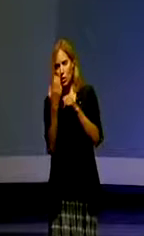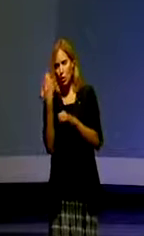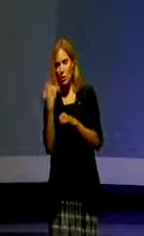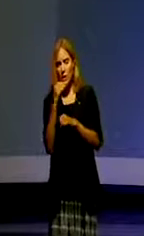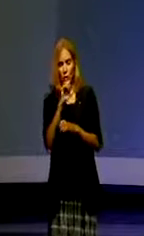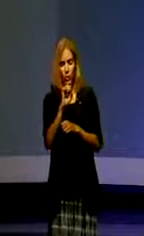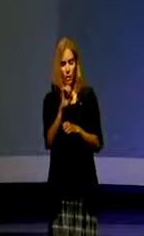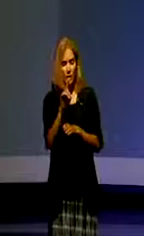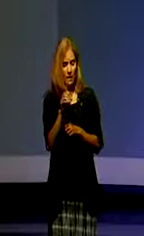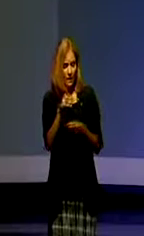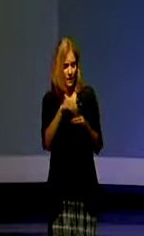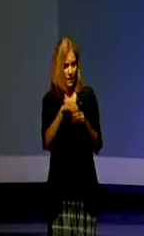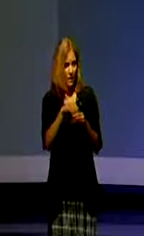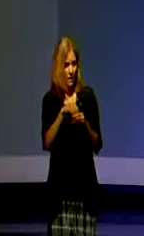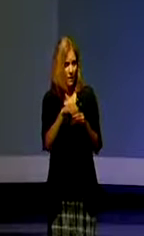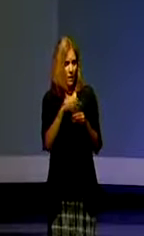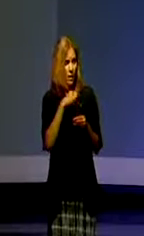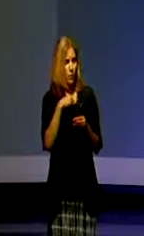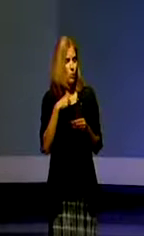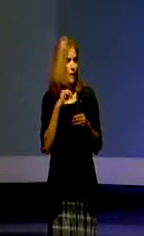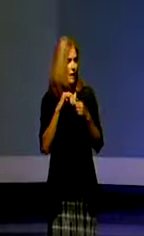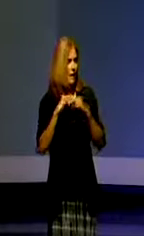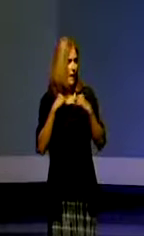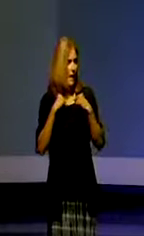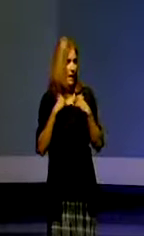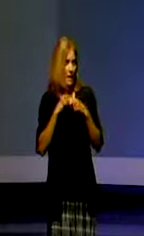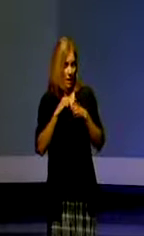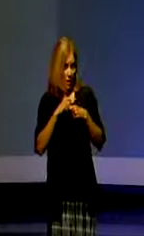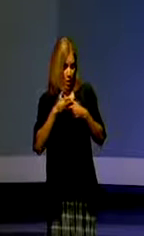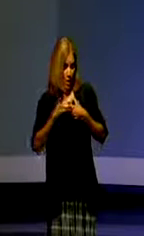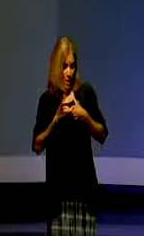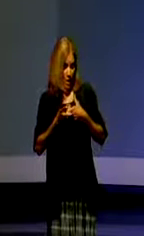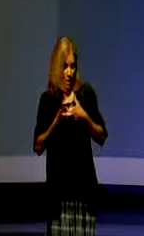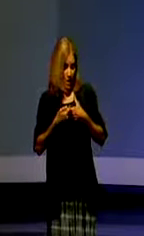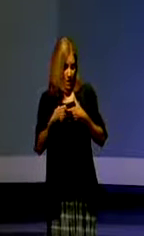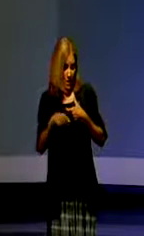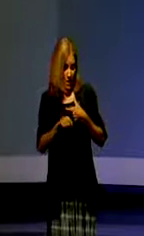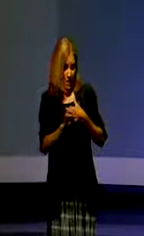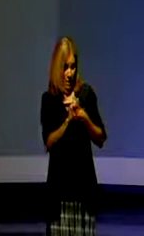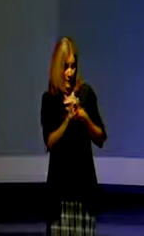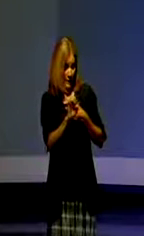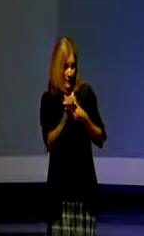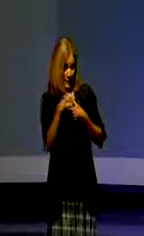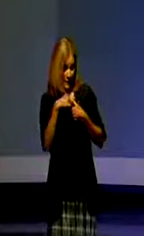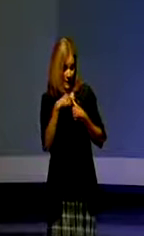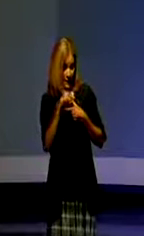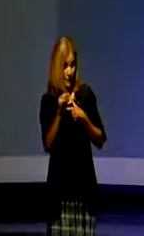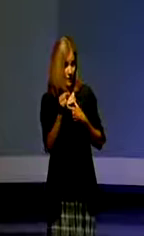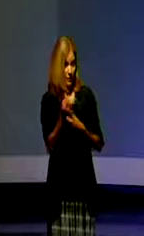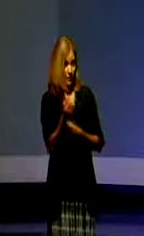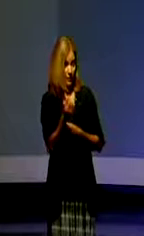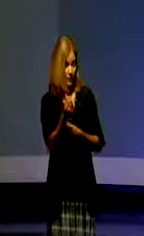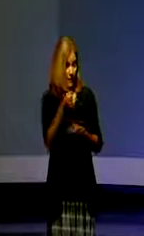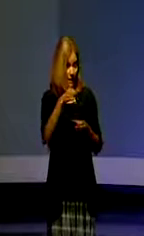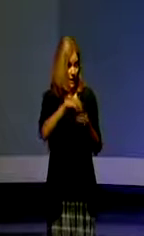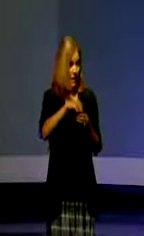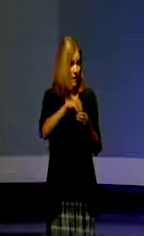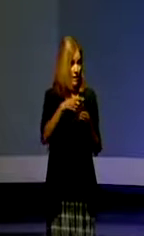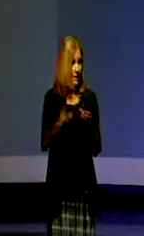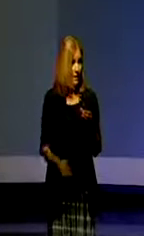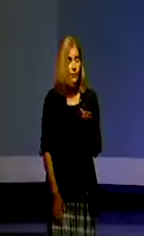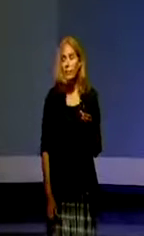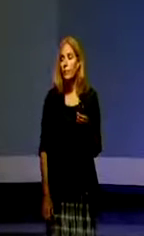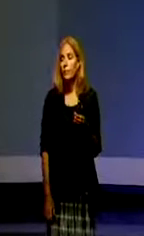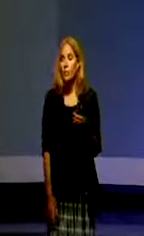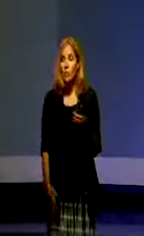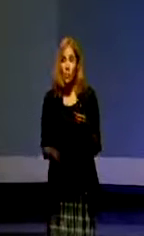put seeds in a pod. It was worn as a necklace. They opened it up, and they took those little seeds out and planted them.